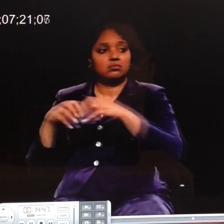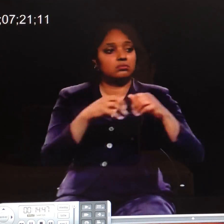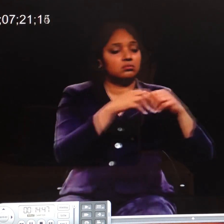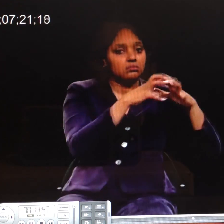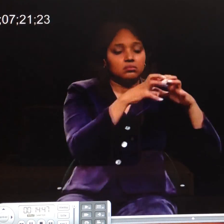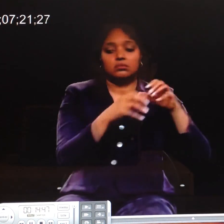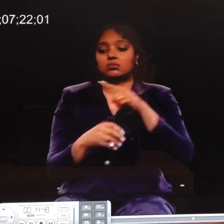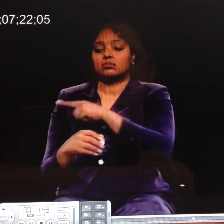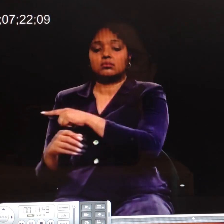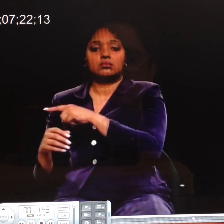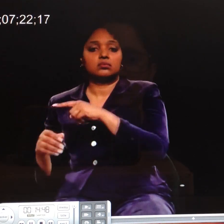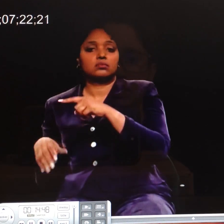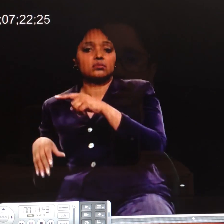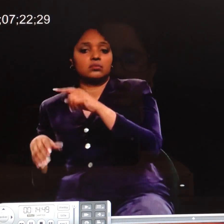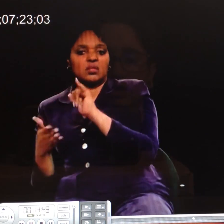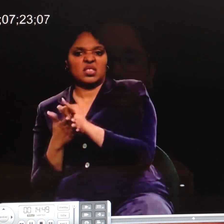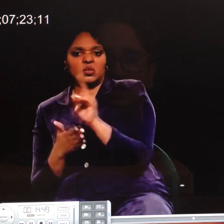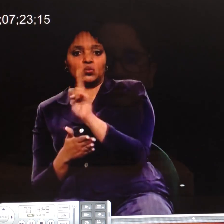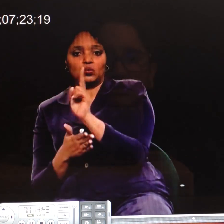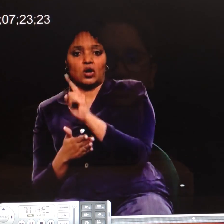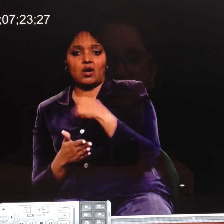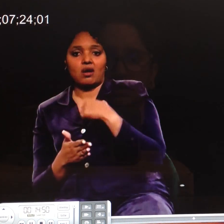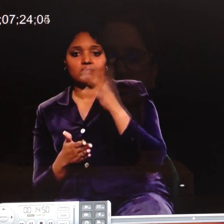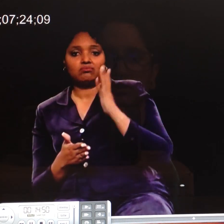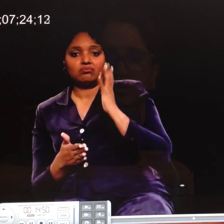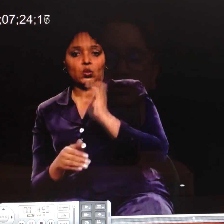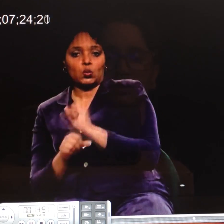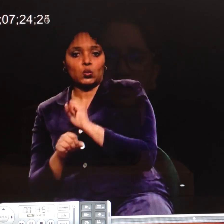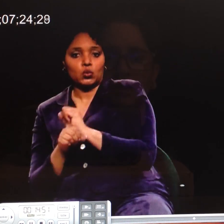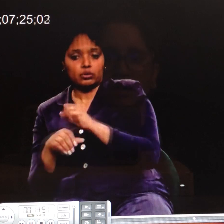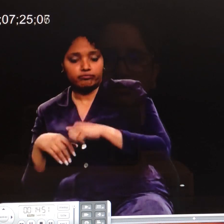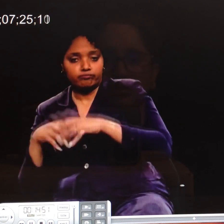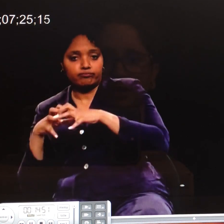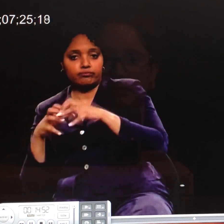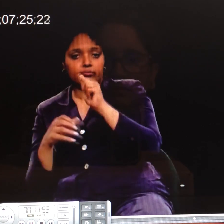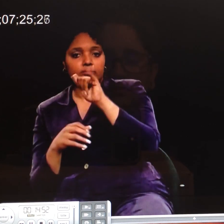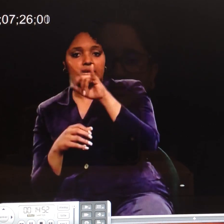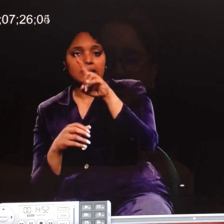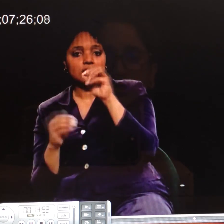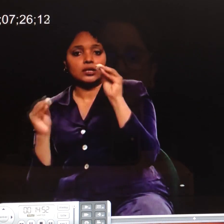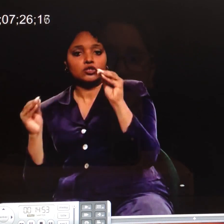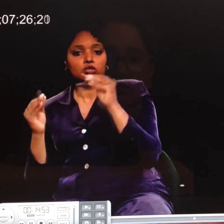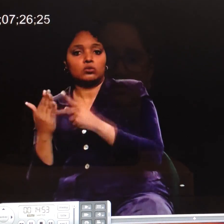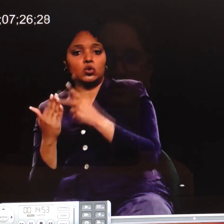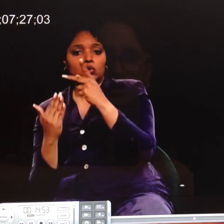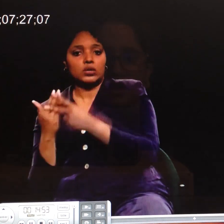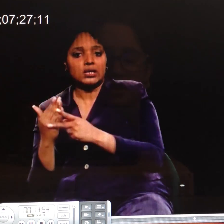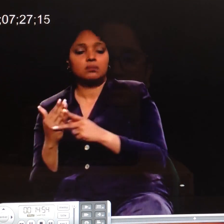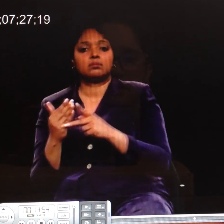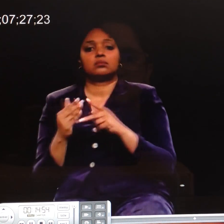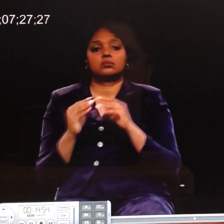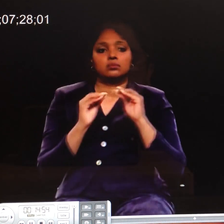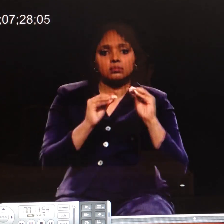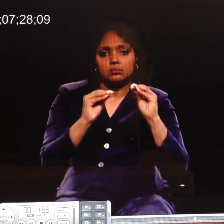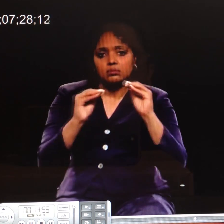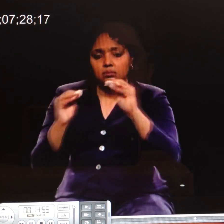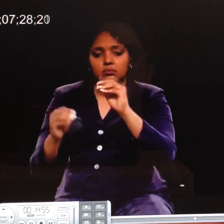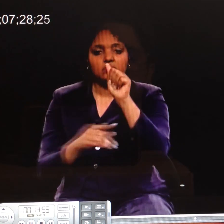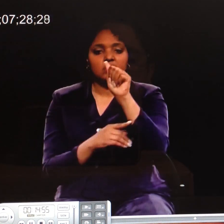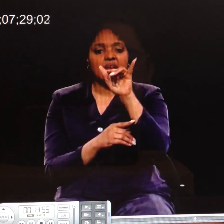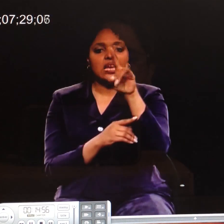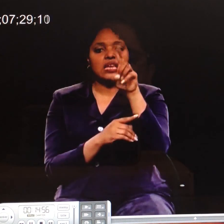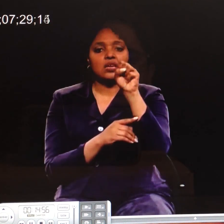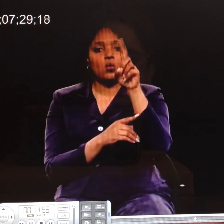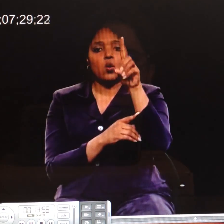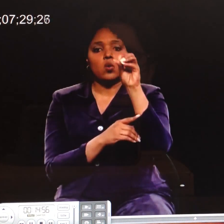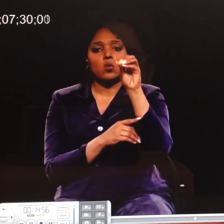with the deaf community. And that was done through a pilot program. So I before was actually a